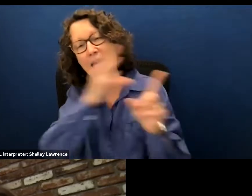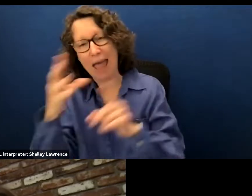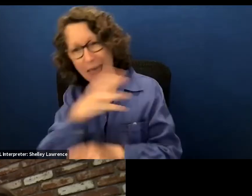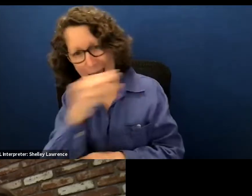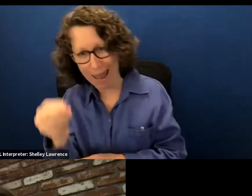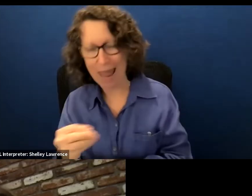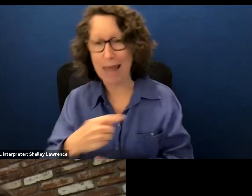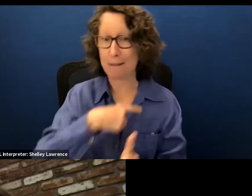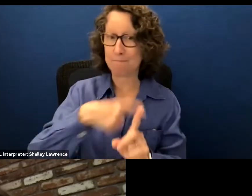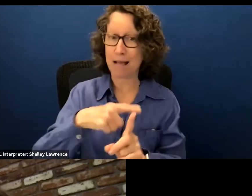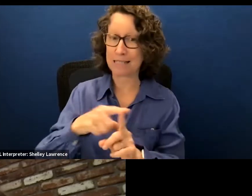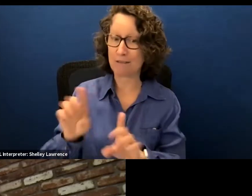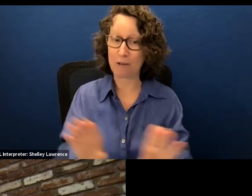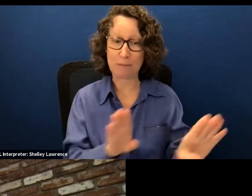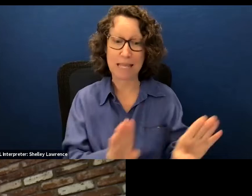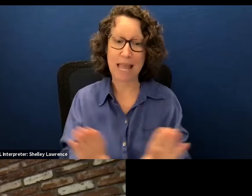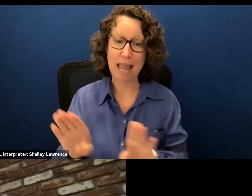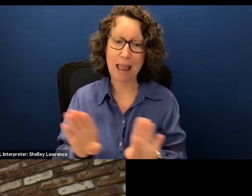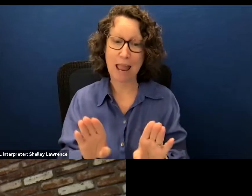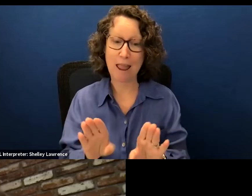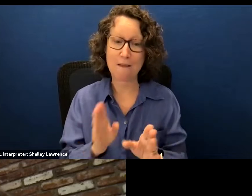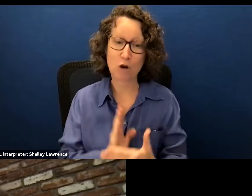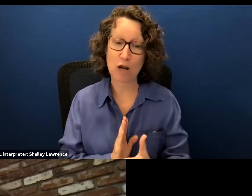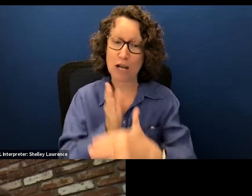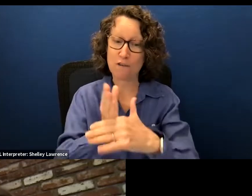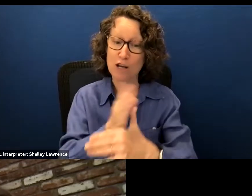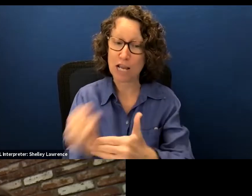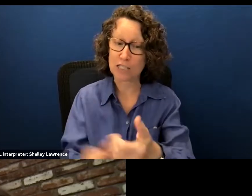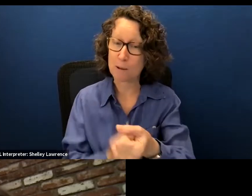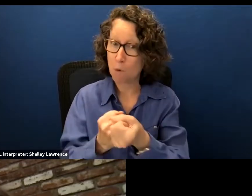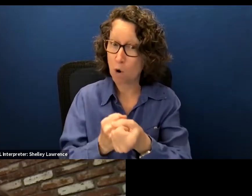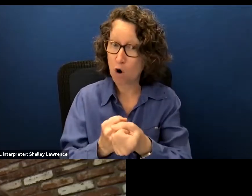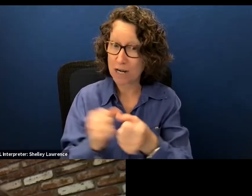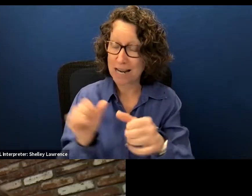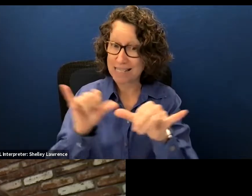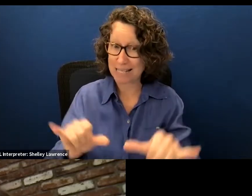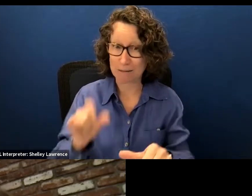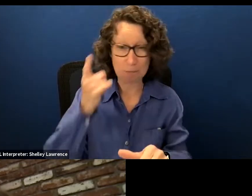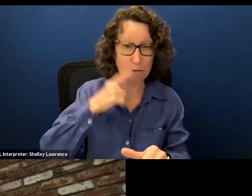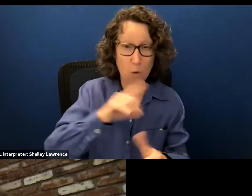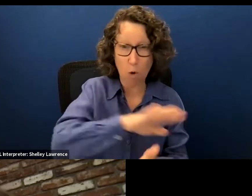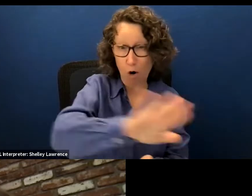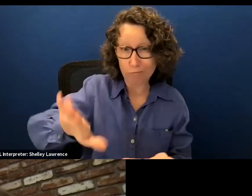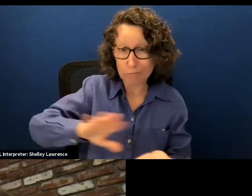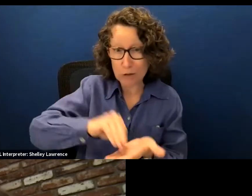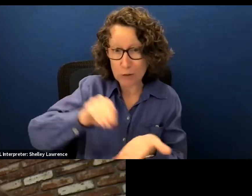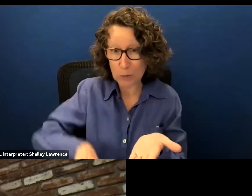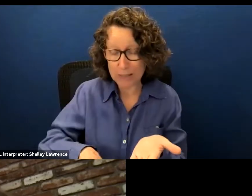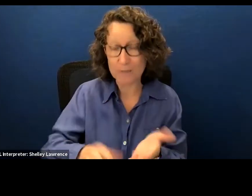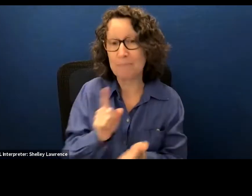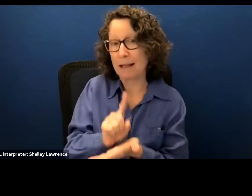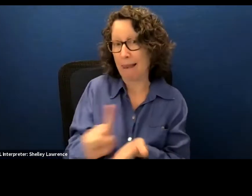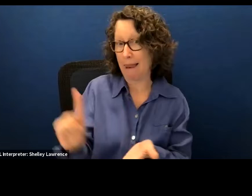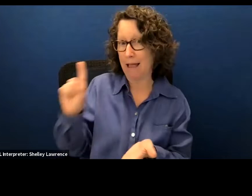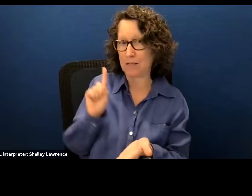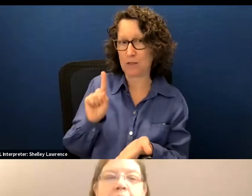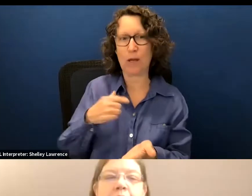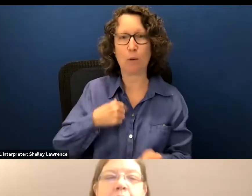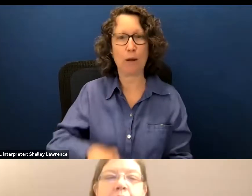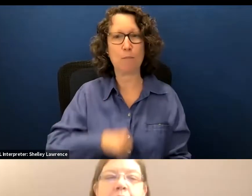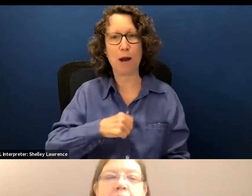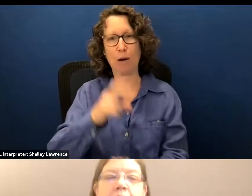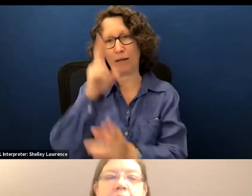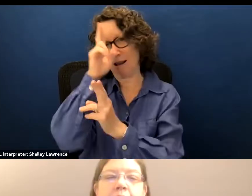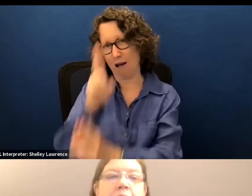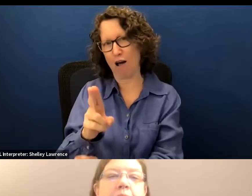the positive behavior intervention and support system for students. Last week, we proudly